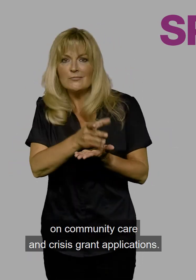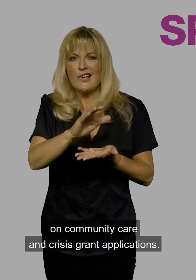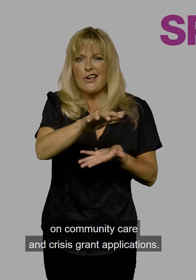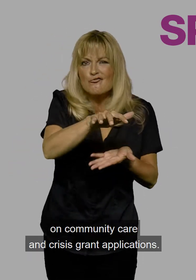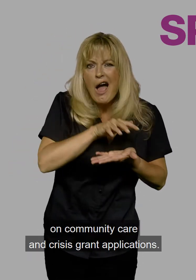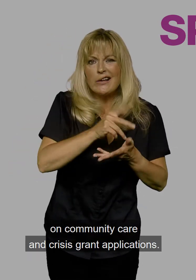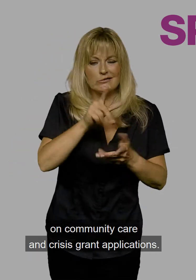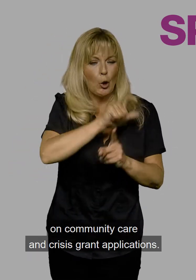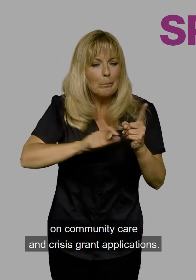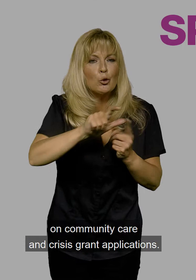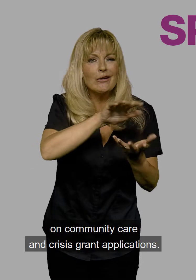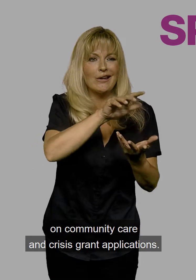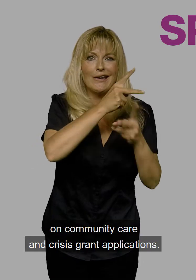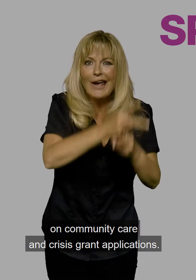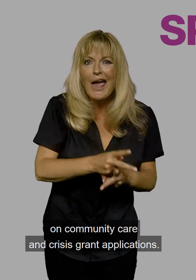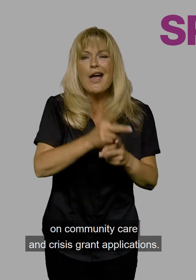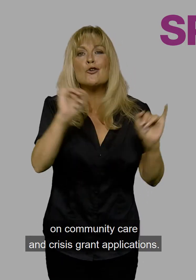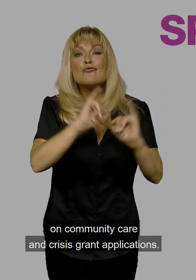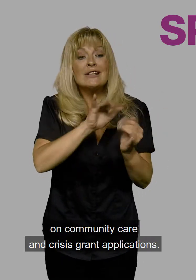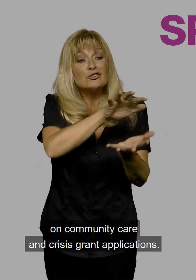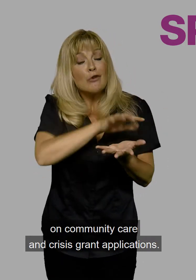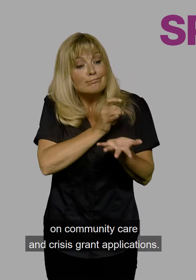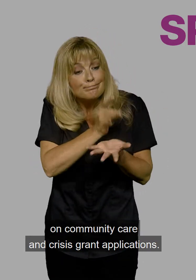care and crisis grant applications.